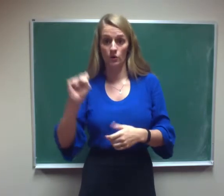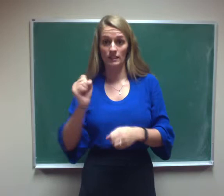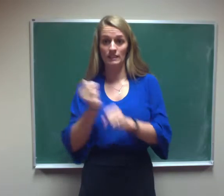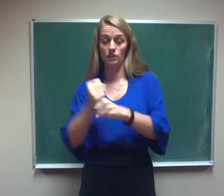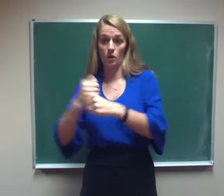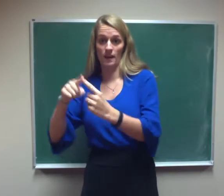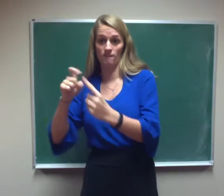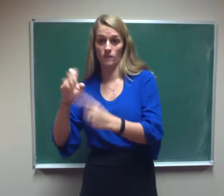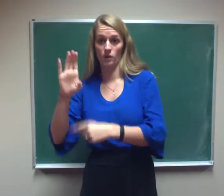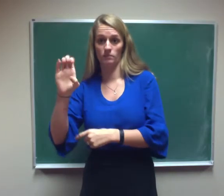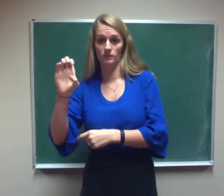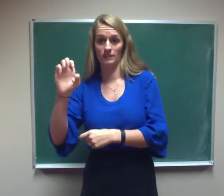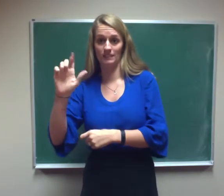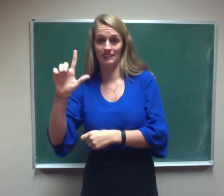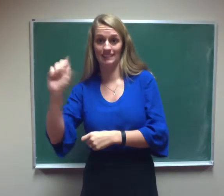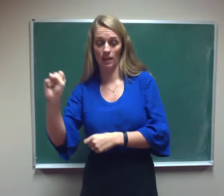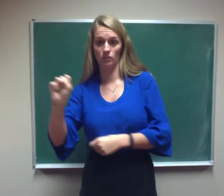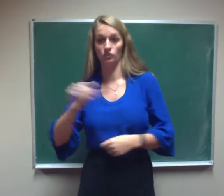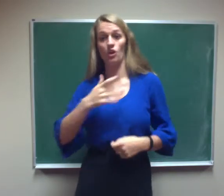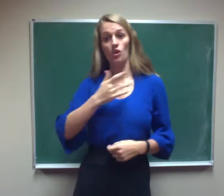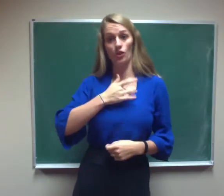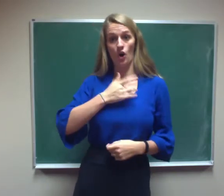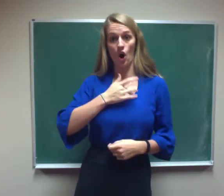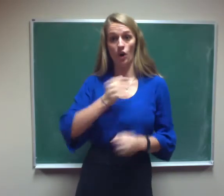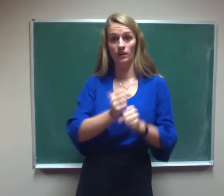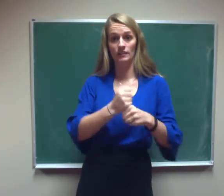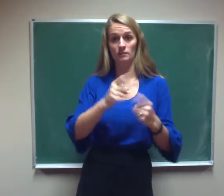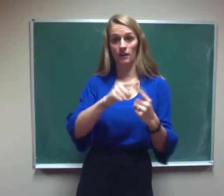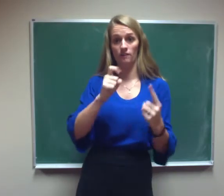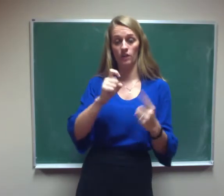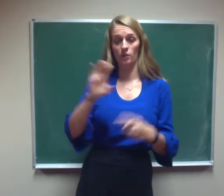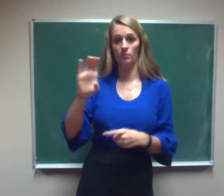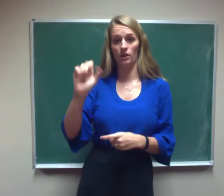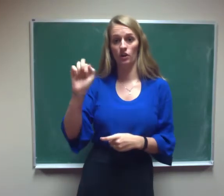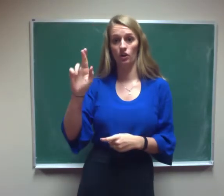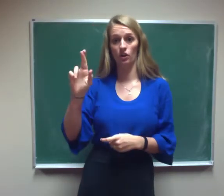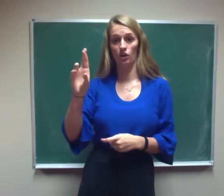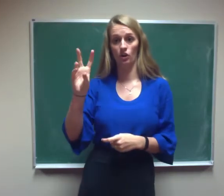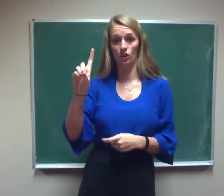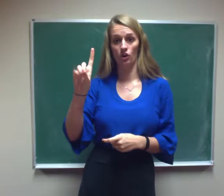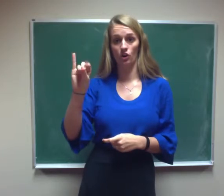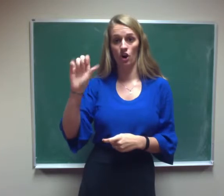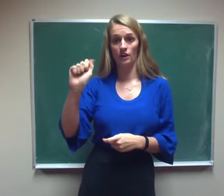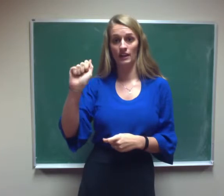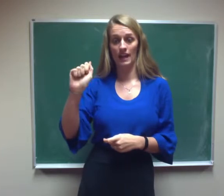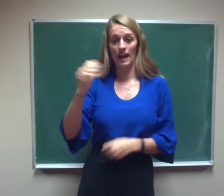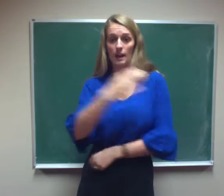of living cells known as cardiac muscle cells. These cells are unique because they're found nowhere else in the